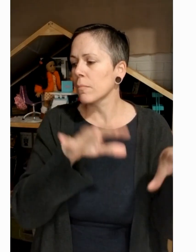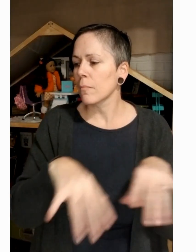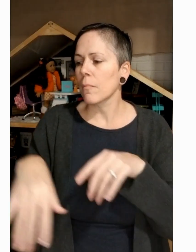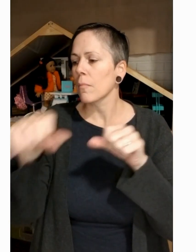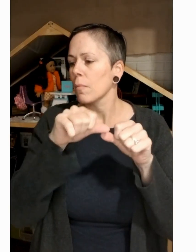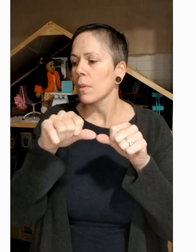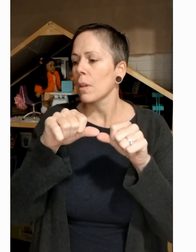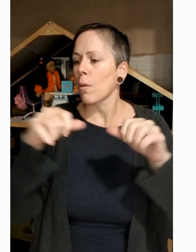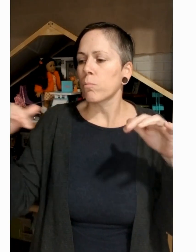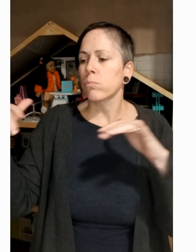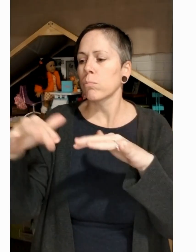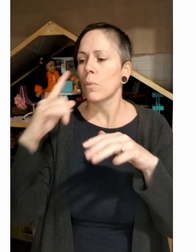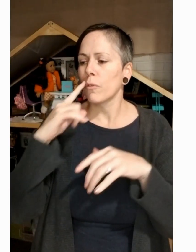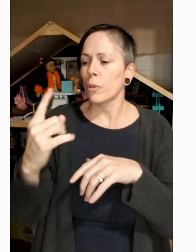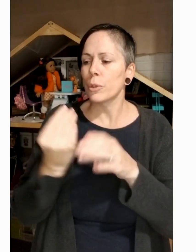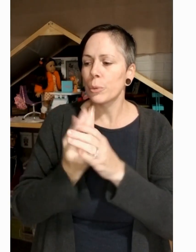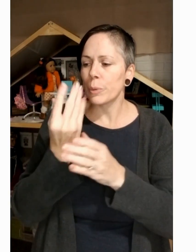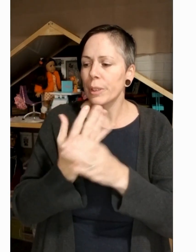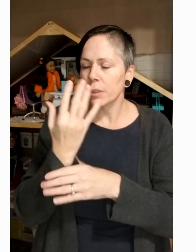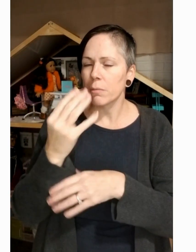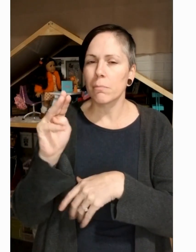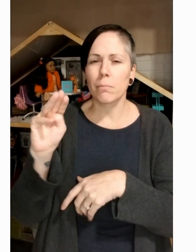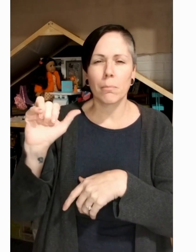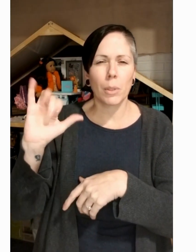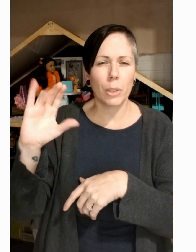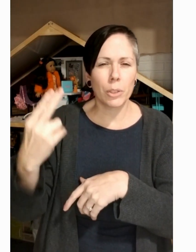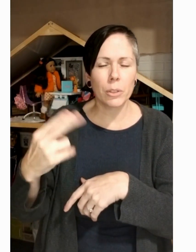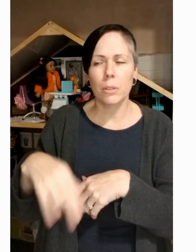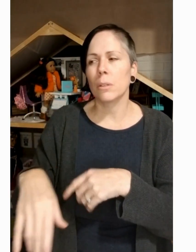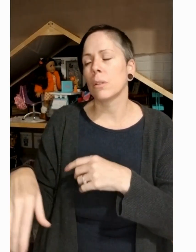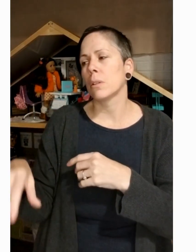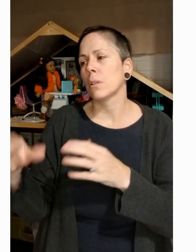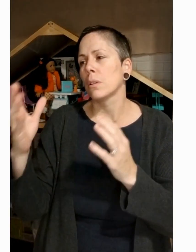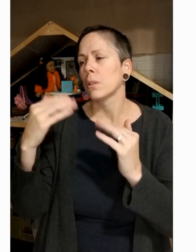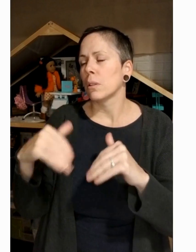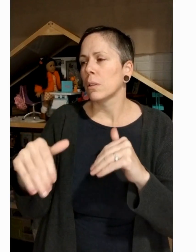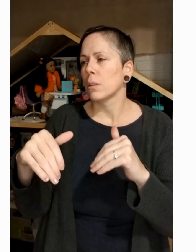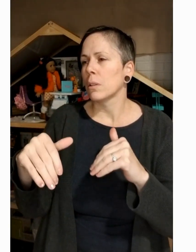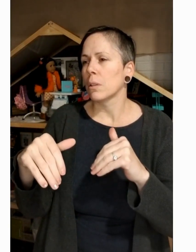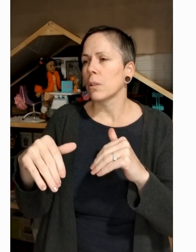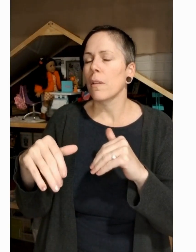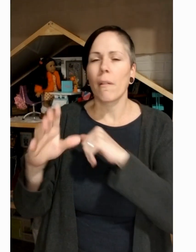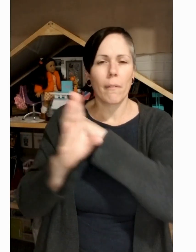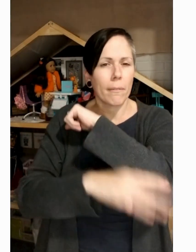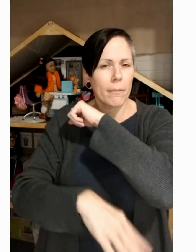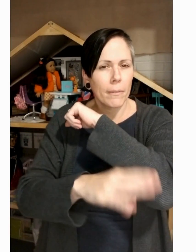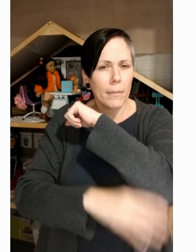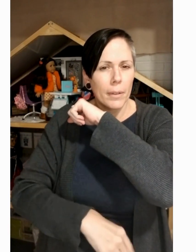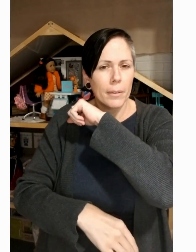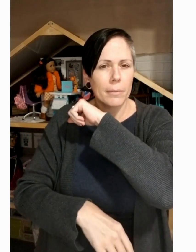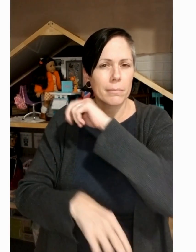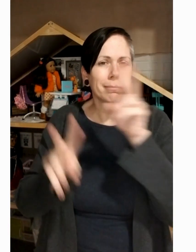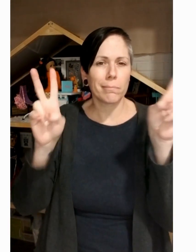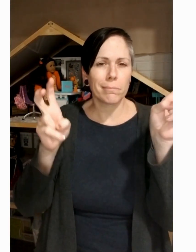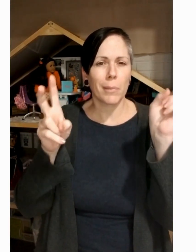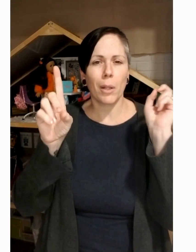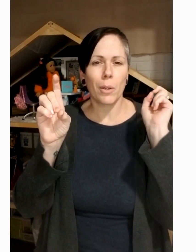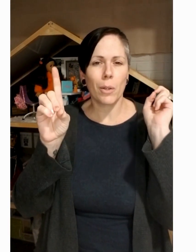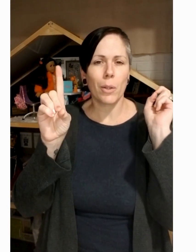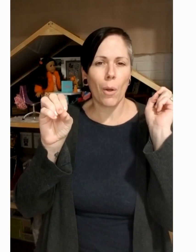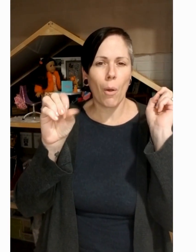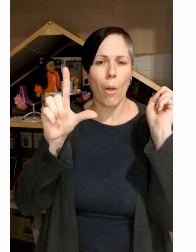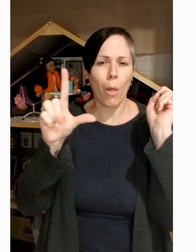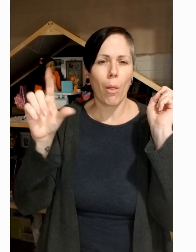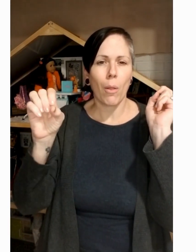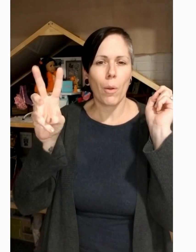organized a spring get together with some friends in March, and then we organized a fall